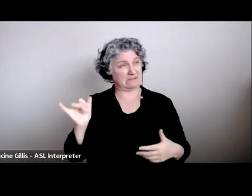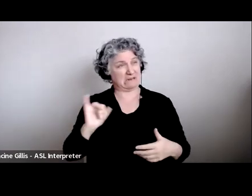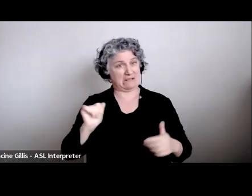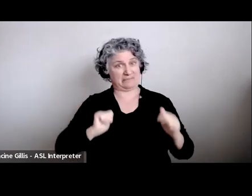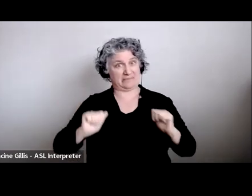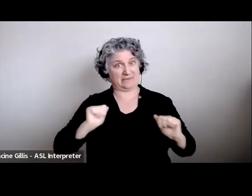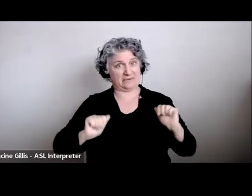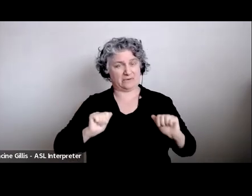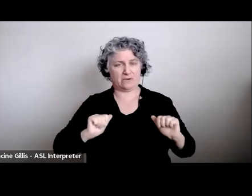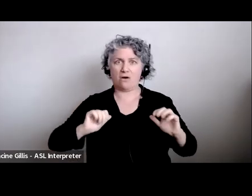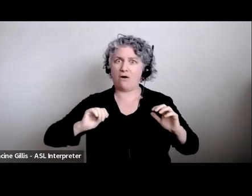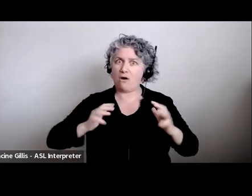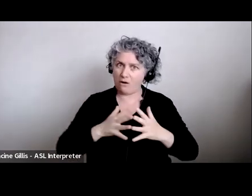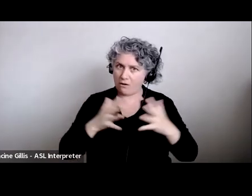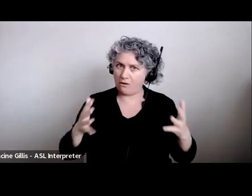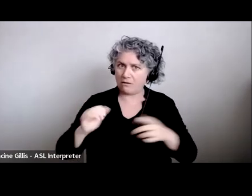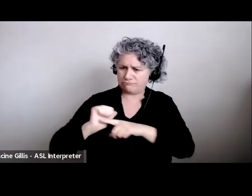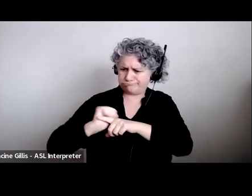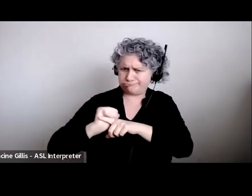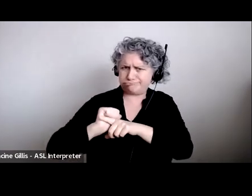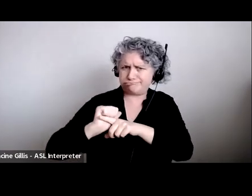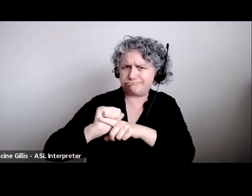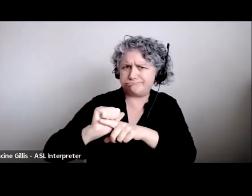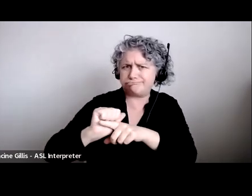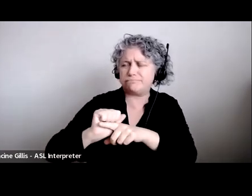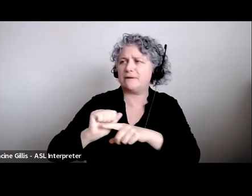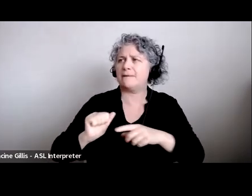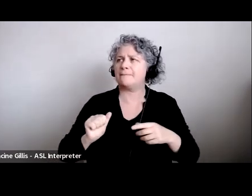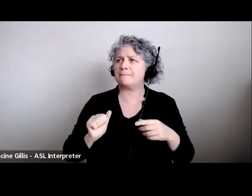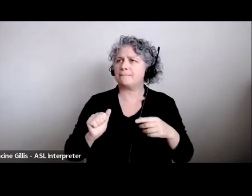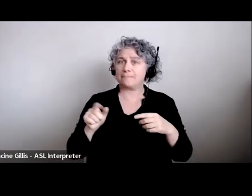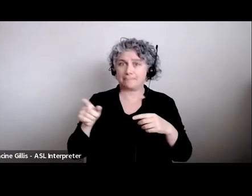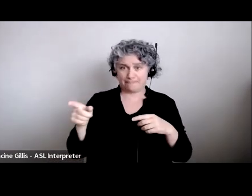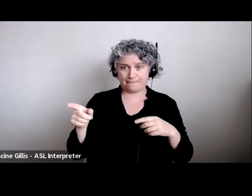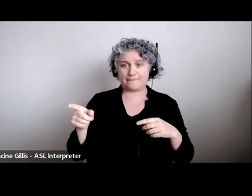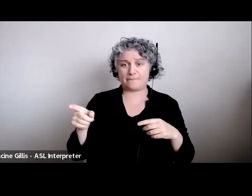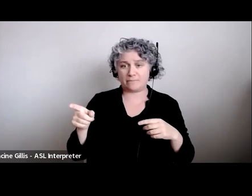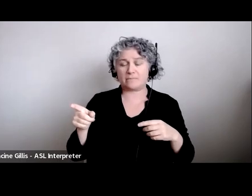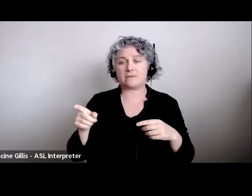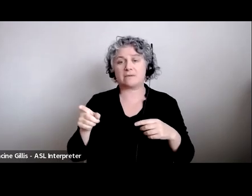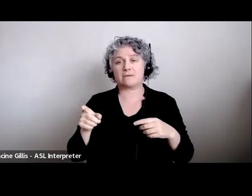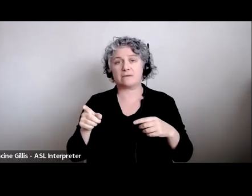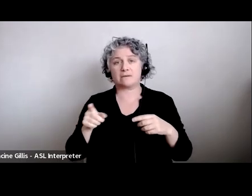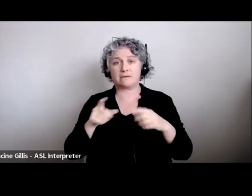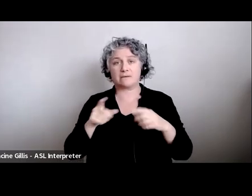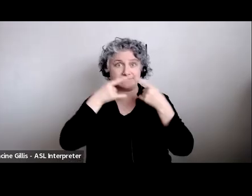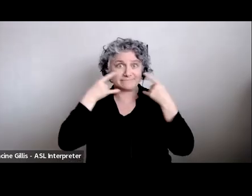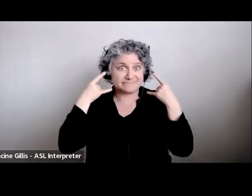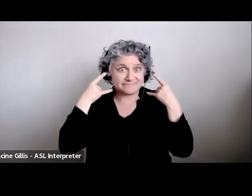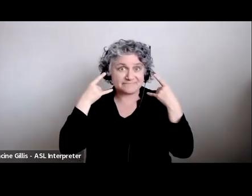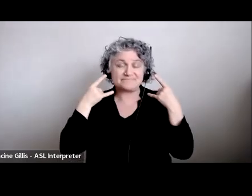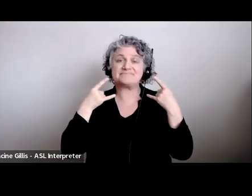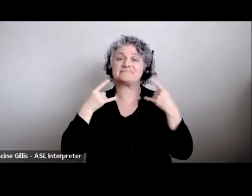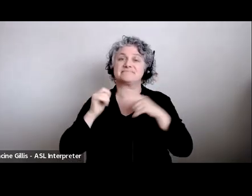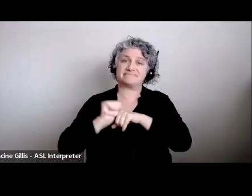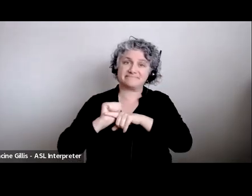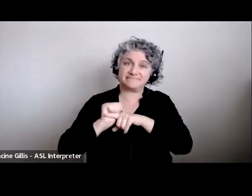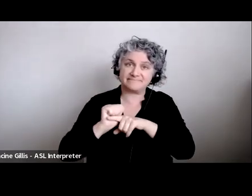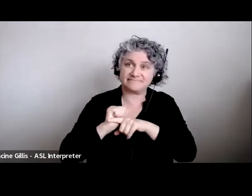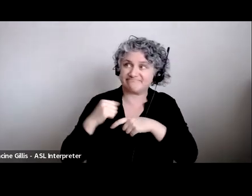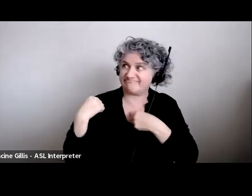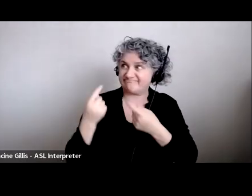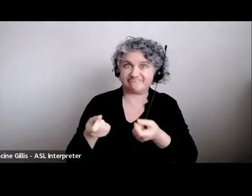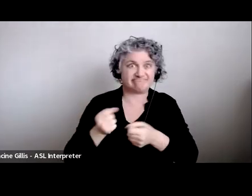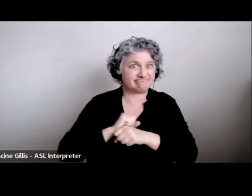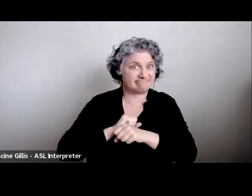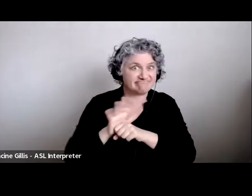of rehearsal. They had to actually do a lot of rehearsal in masks because of the pandemic and in open spaces.